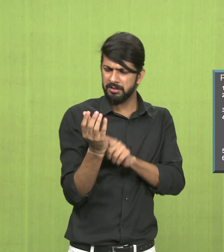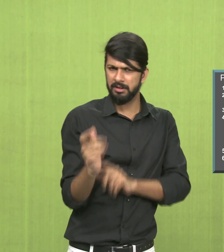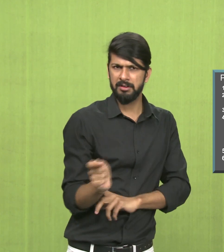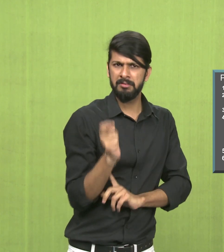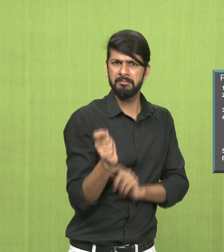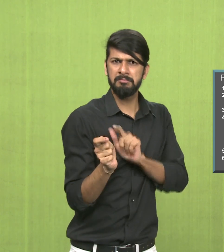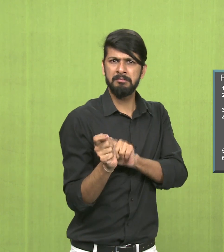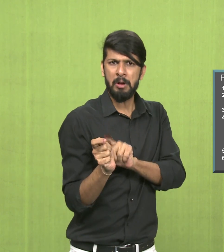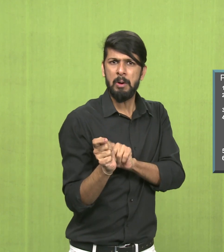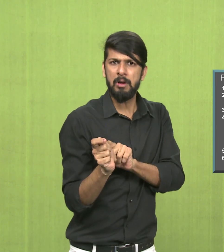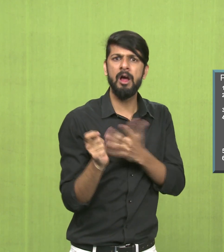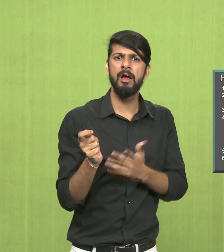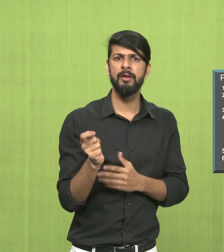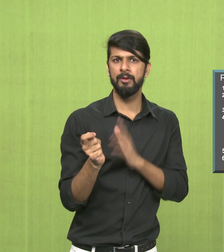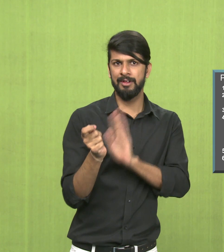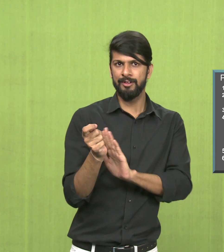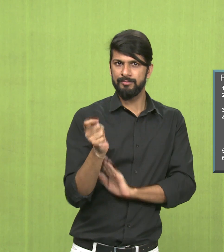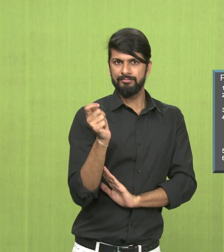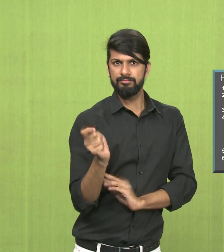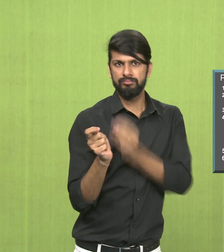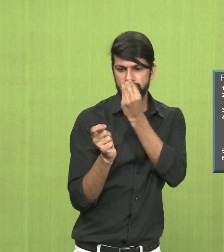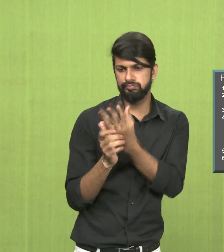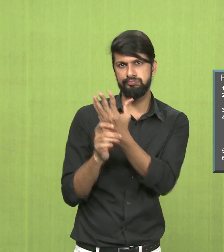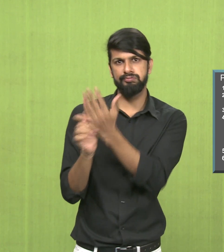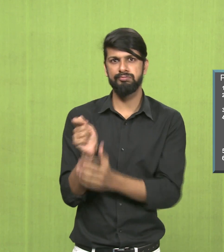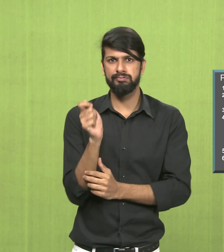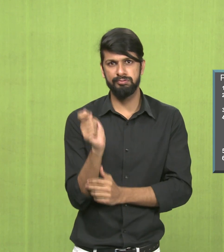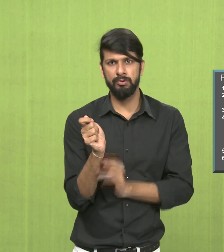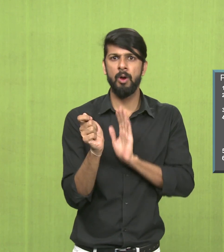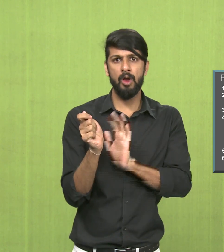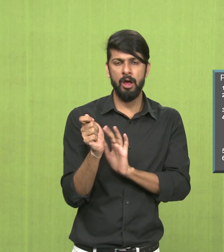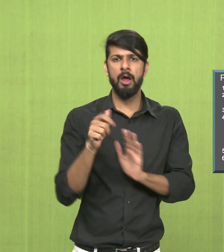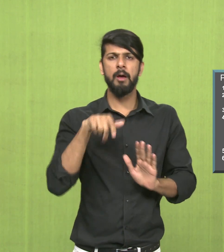The figure is holding a lotus blossom in his right hand,